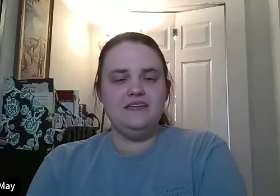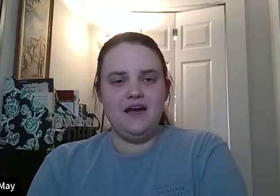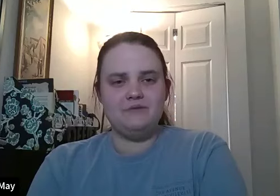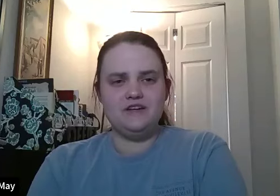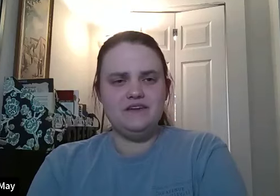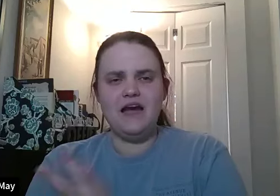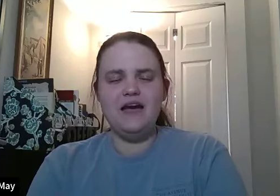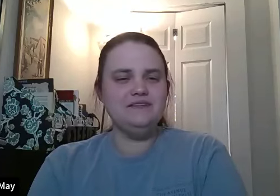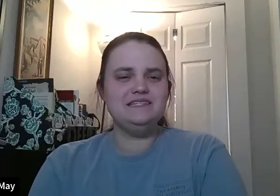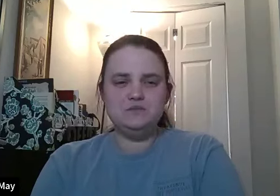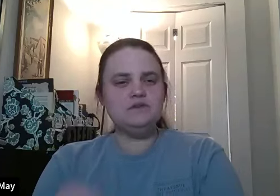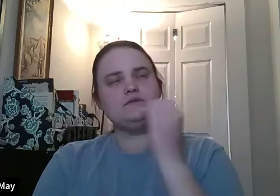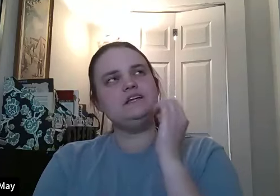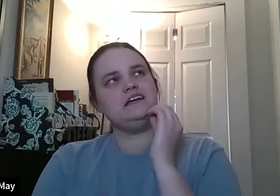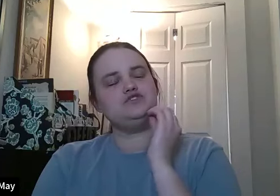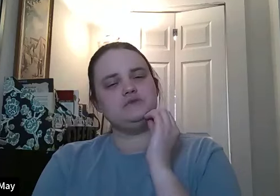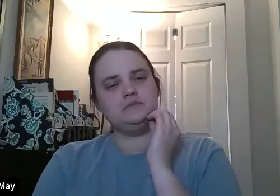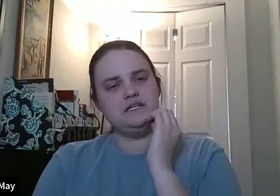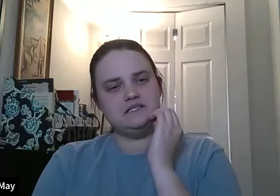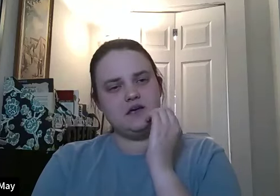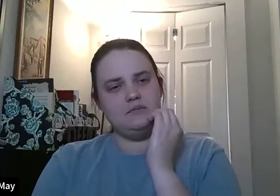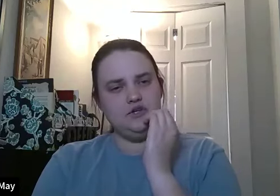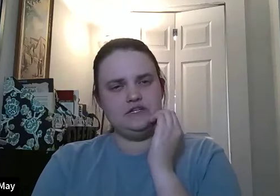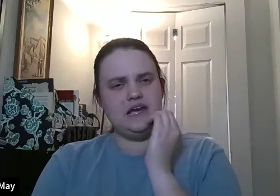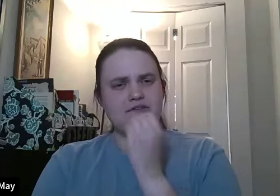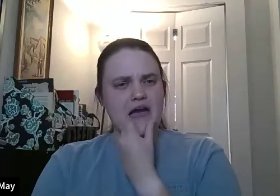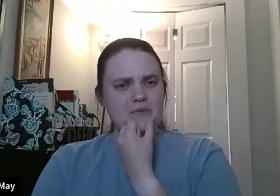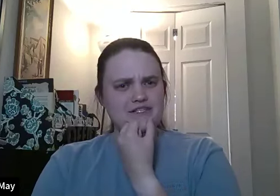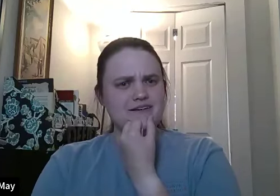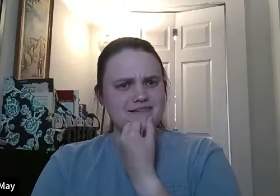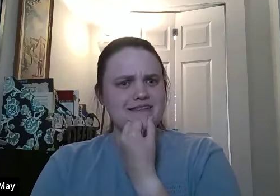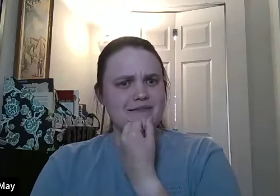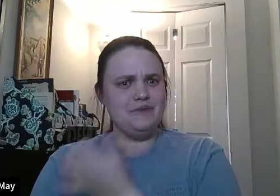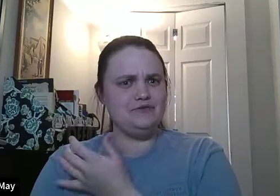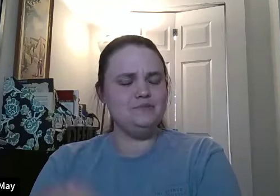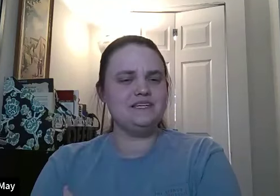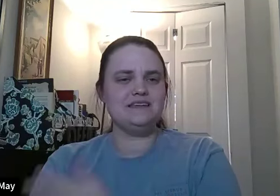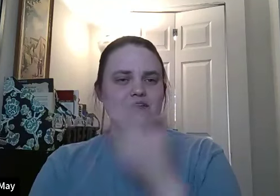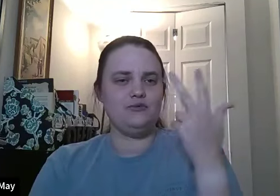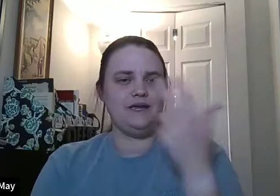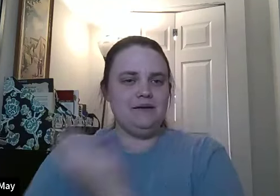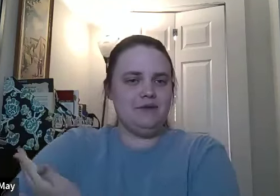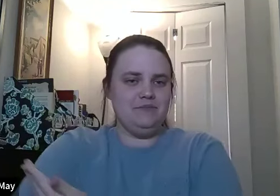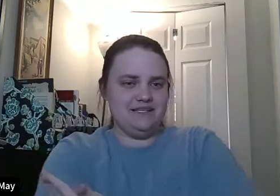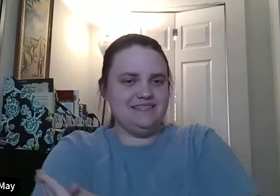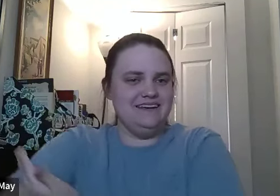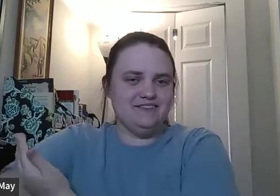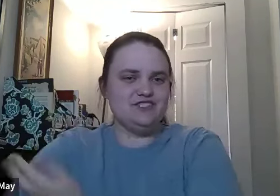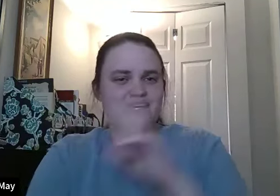Yeah, I'm trying to think. I haven't seen one for really like triplets. Usually after that, once you get to like the big groups, it's like 3 babies. Like they'll just say